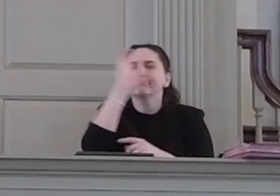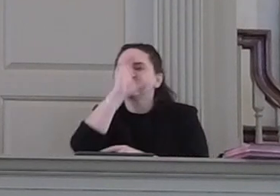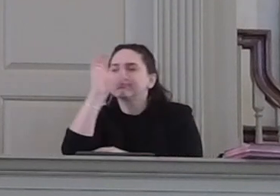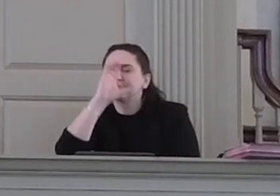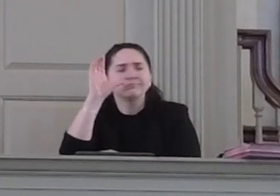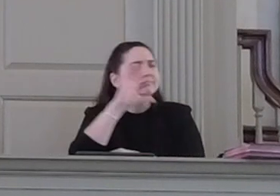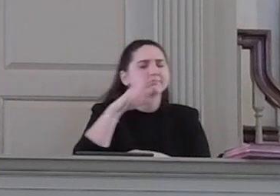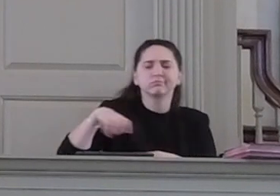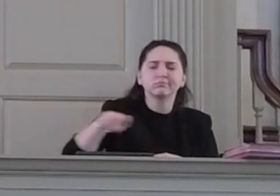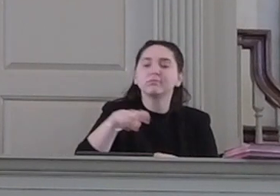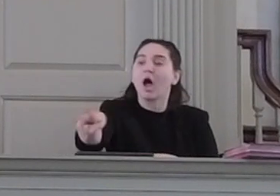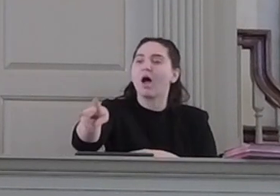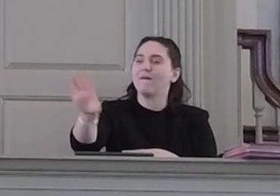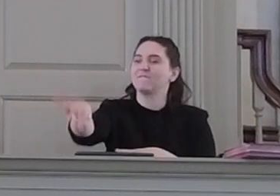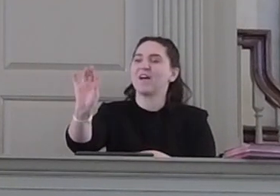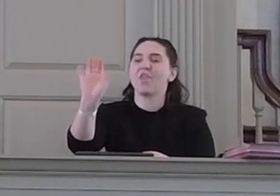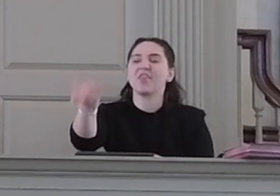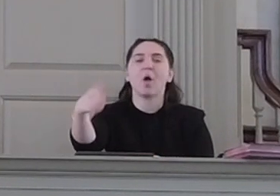lost coin.